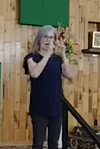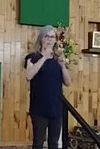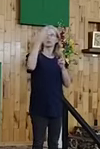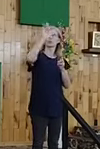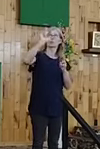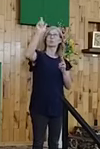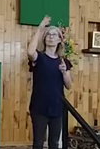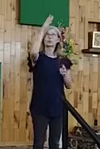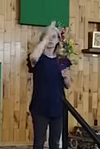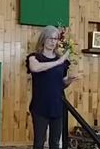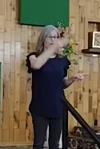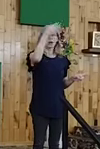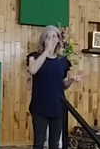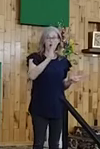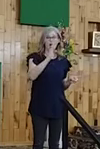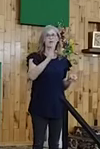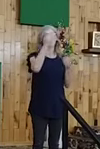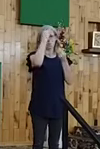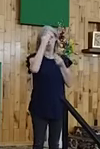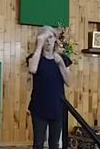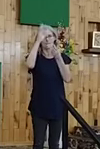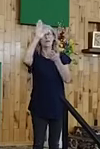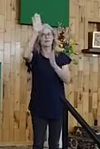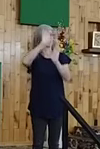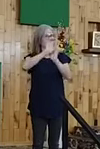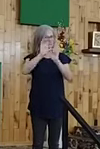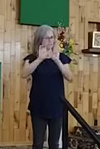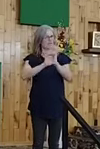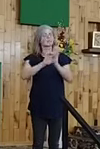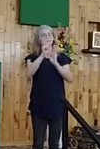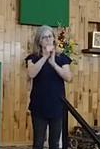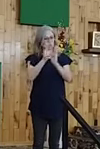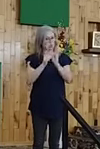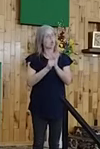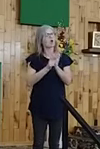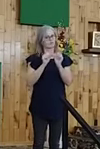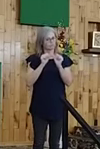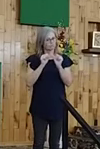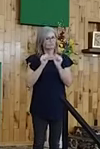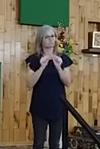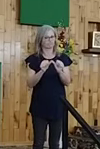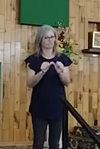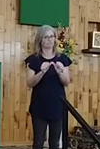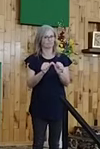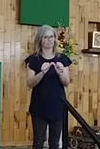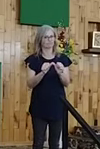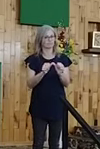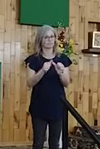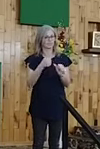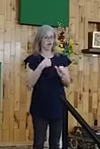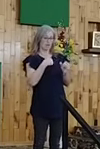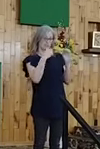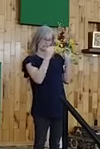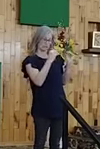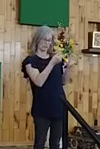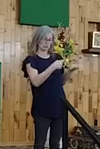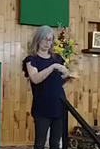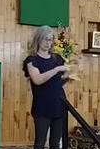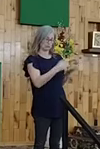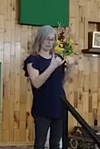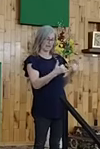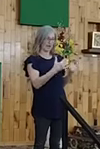and keep throughout the days of your lives all his statutes and commandments, which I enjoin on you, and thus